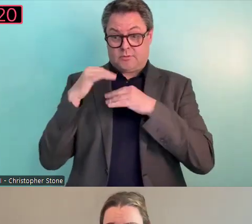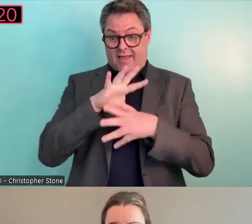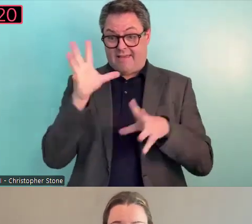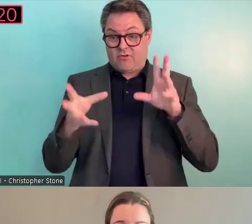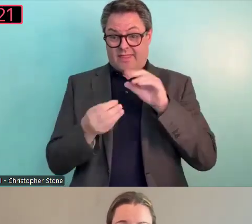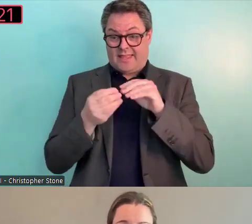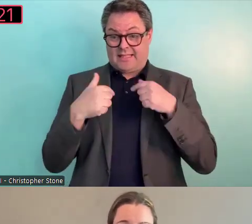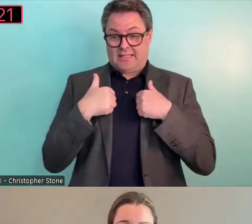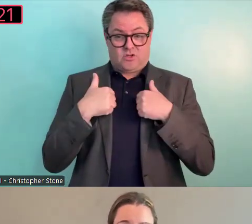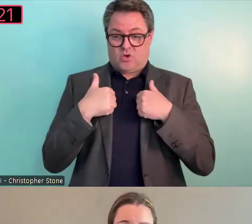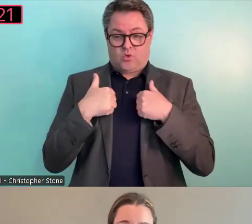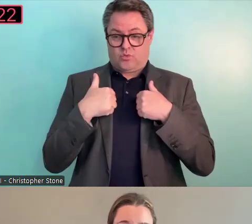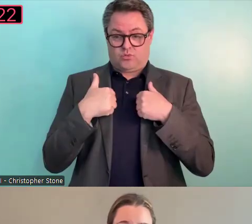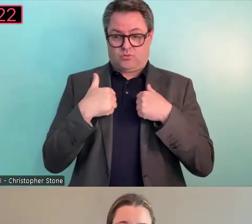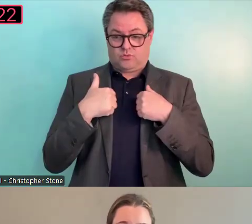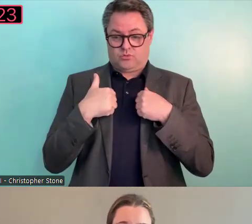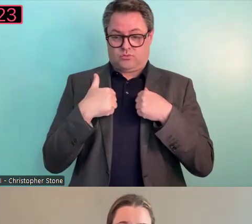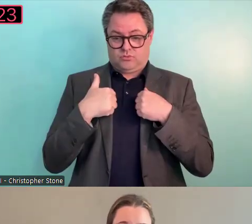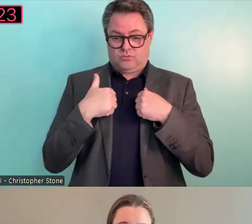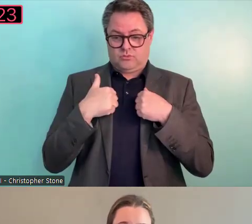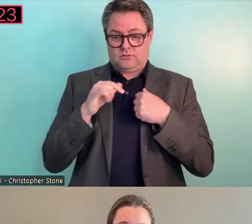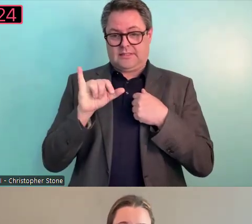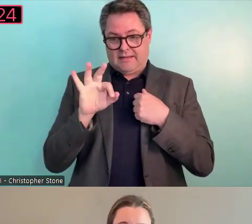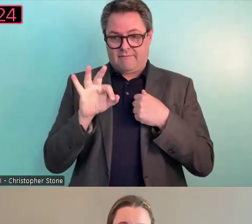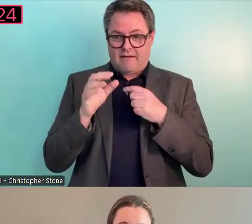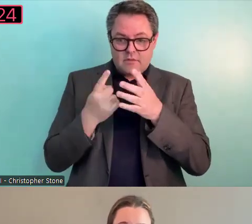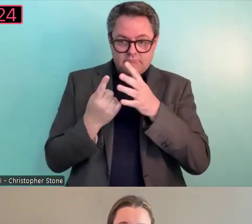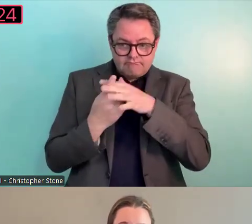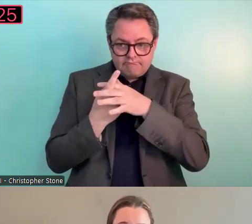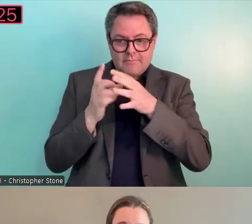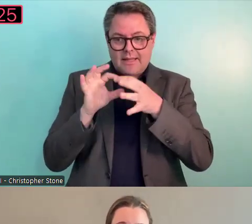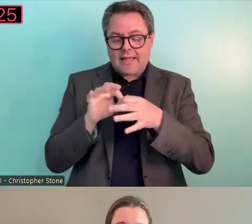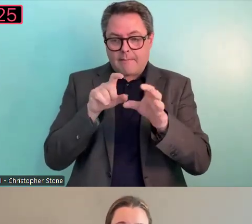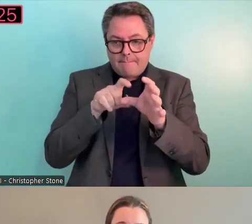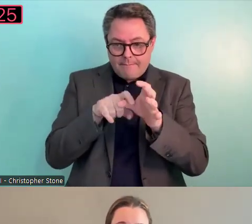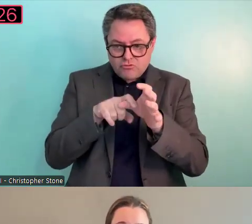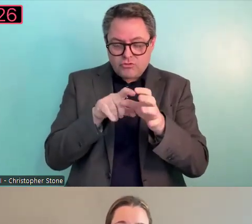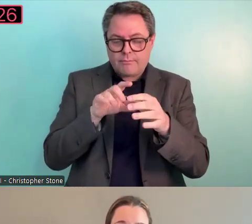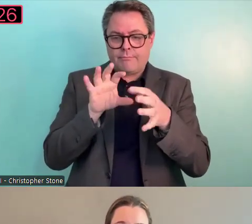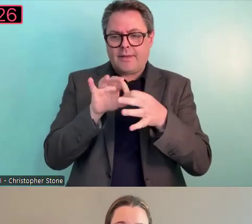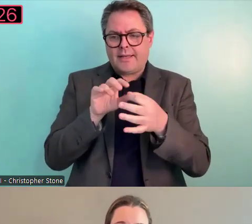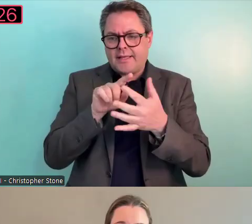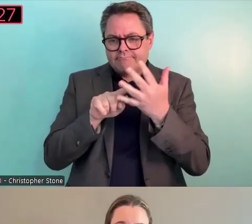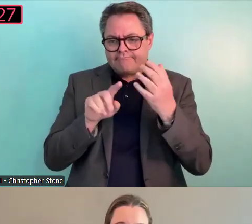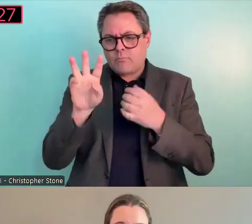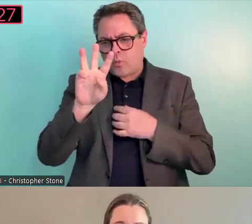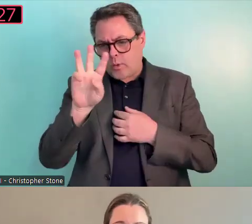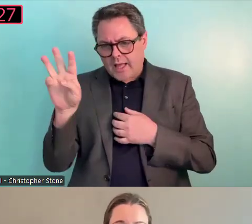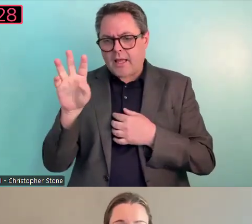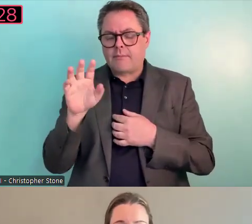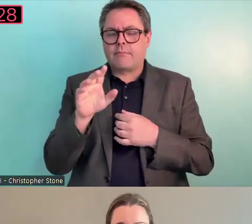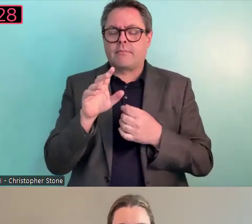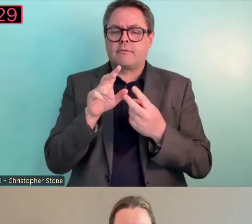So somebody just asked me about their membership. As the president, I'm not responsible for everything that happens. If it's a question